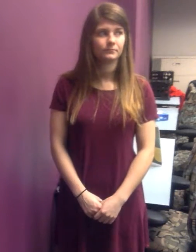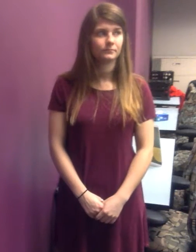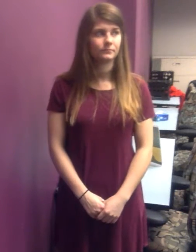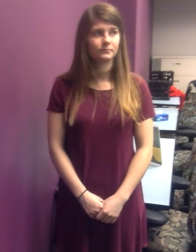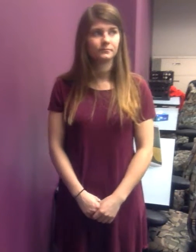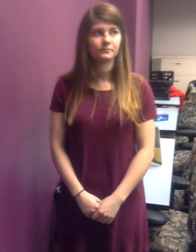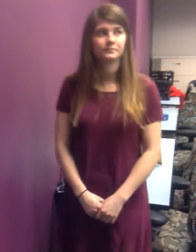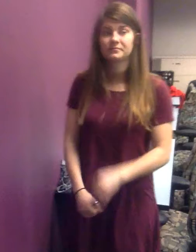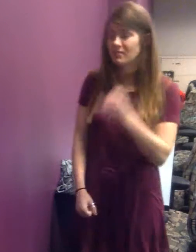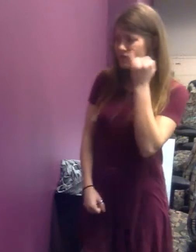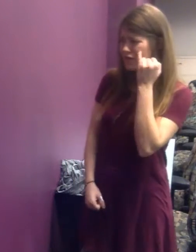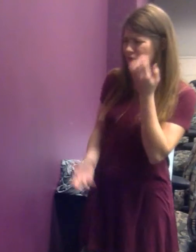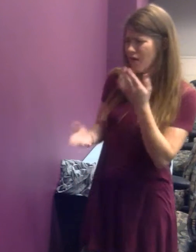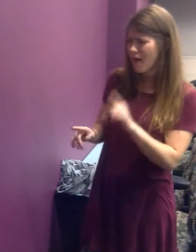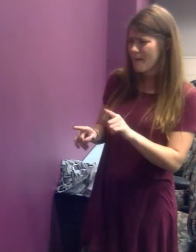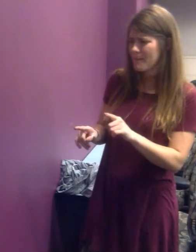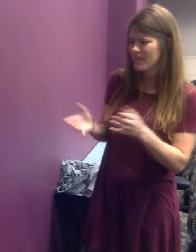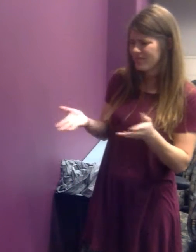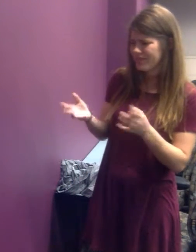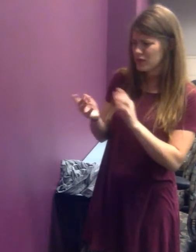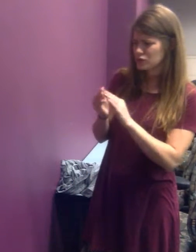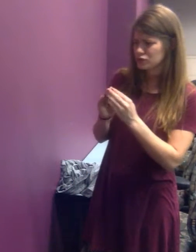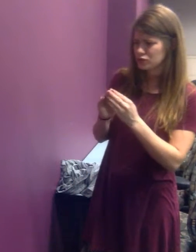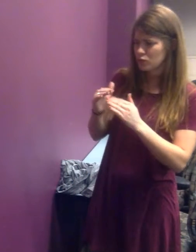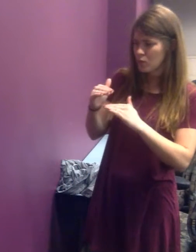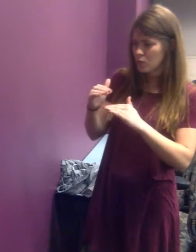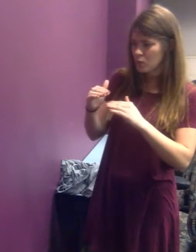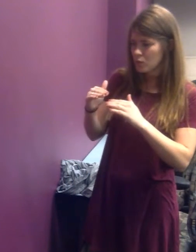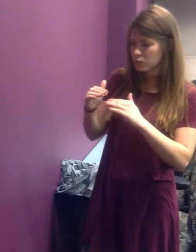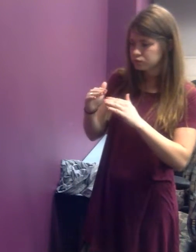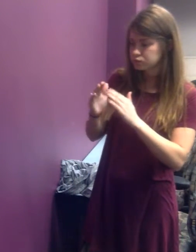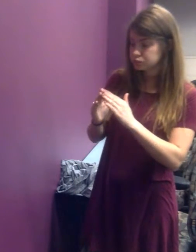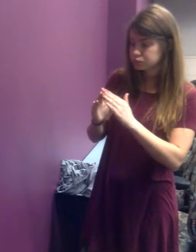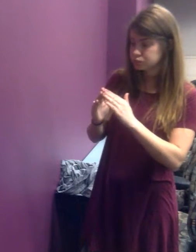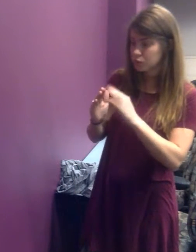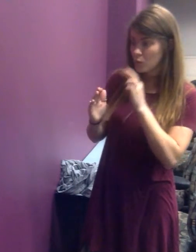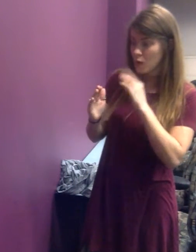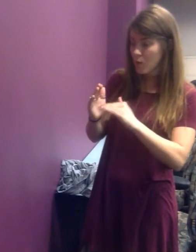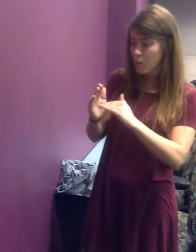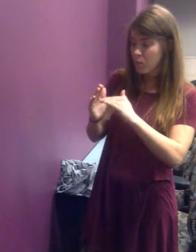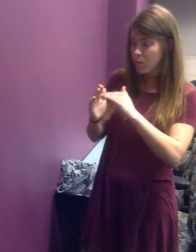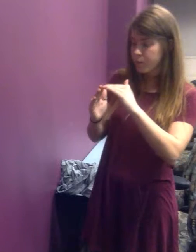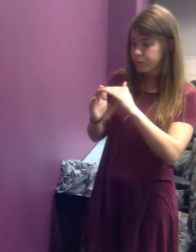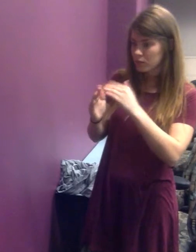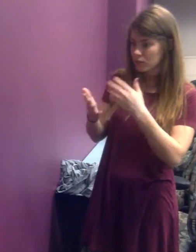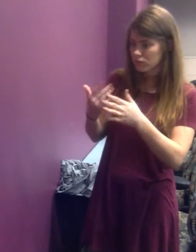coastal economic development group, NC20. Now you had the flood from a storm, hurricane, whatever.